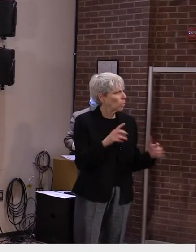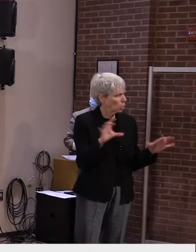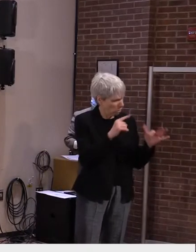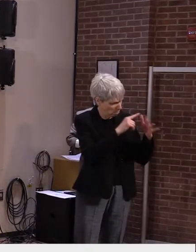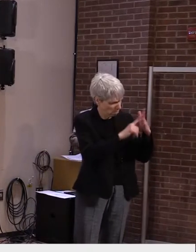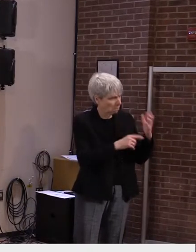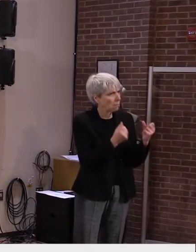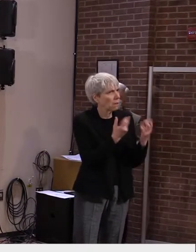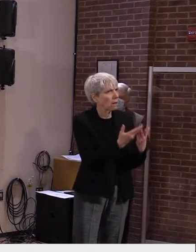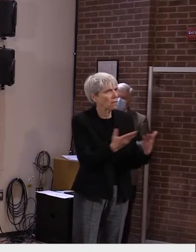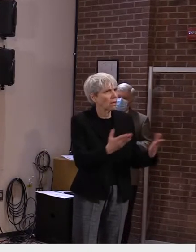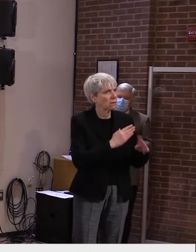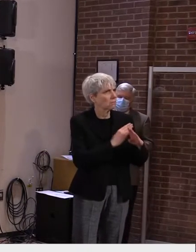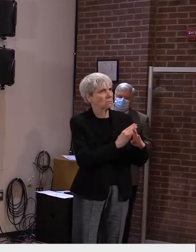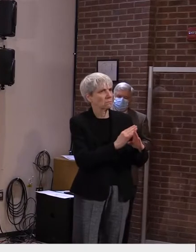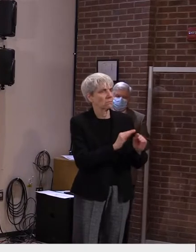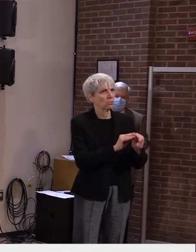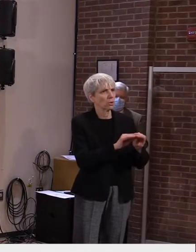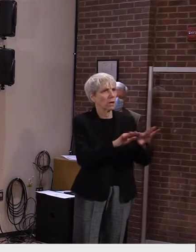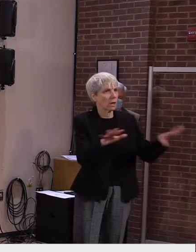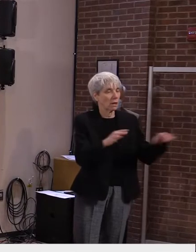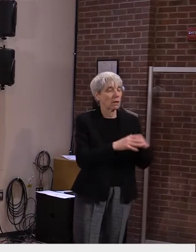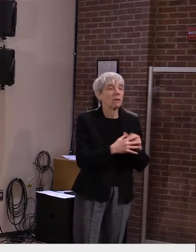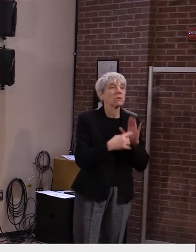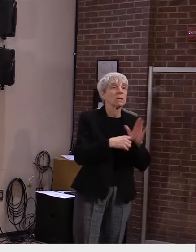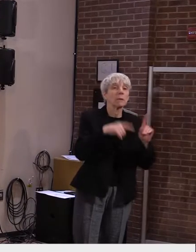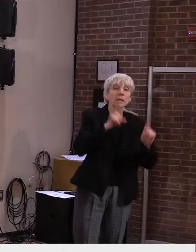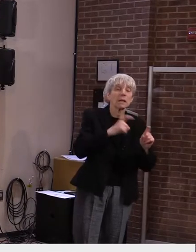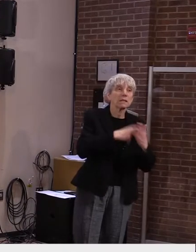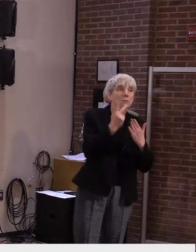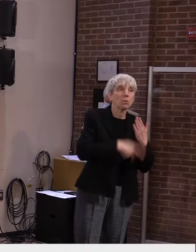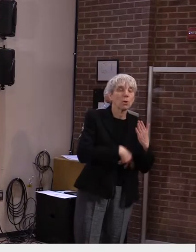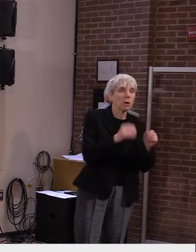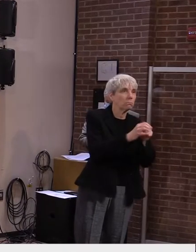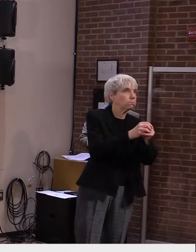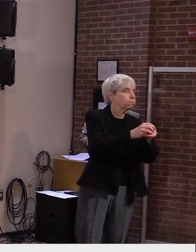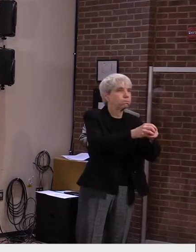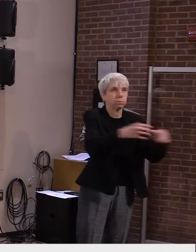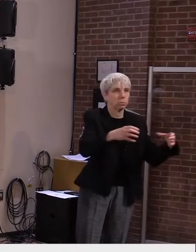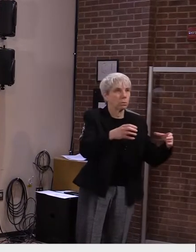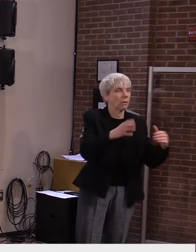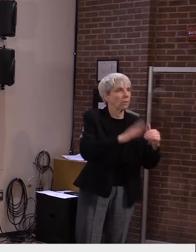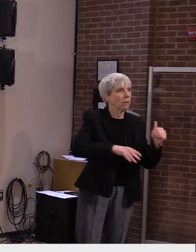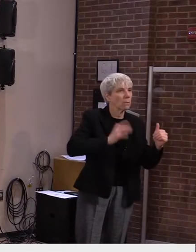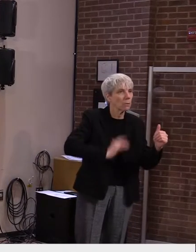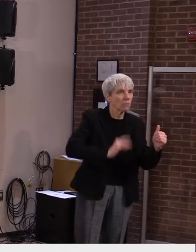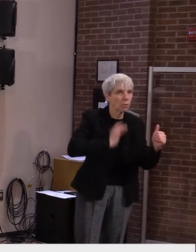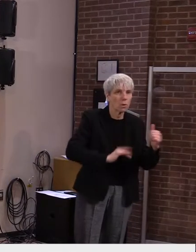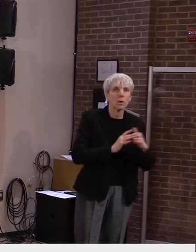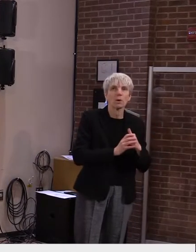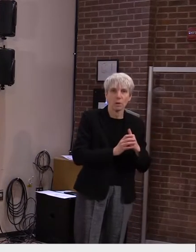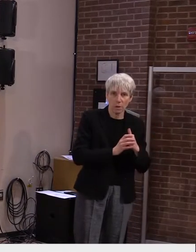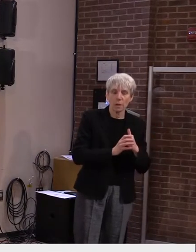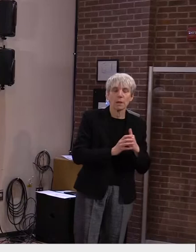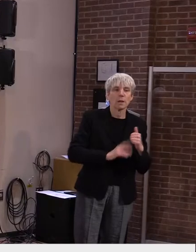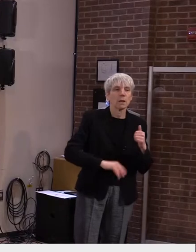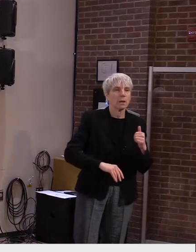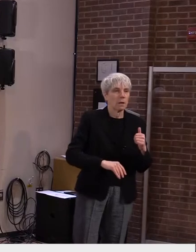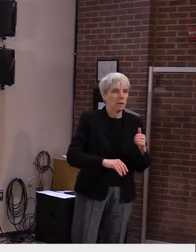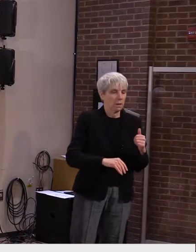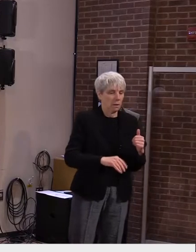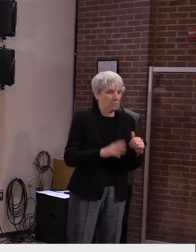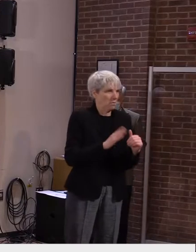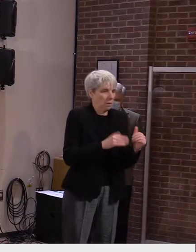the number of testing programs we have available today that we have increased since